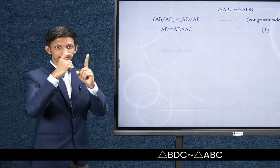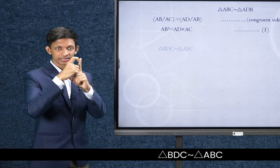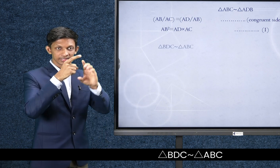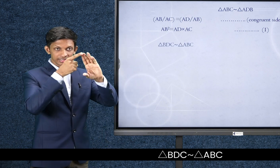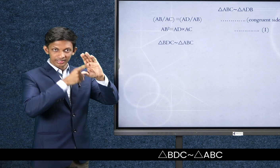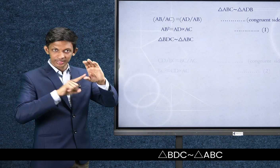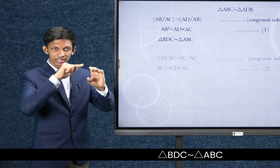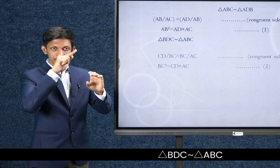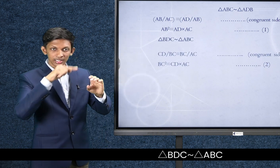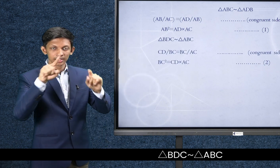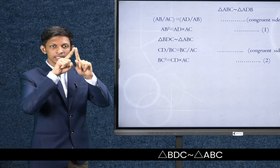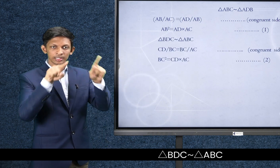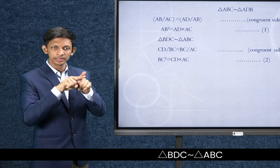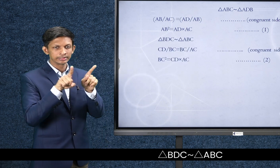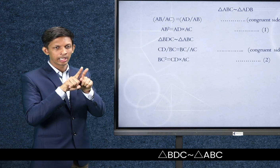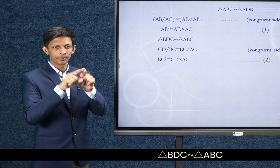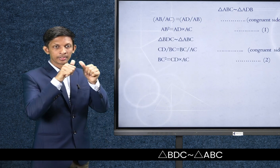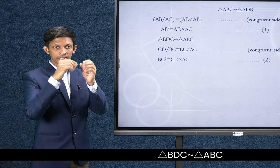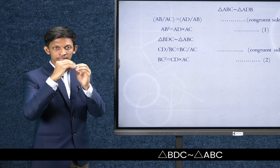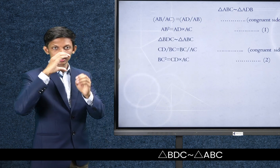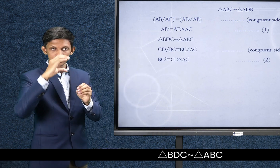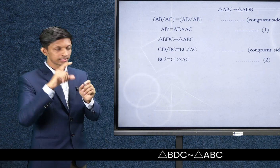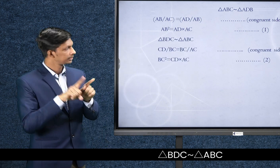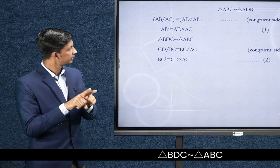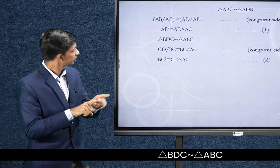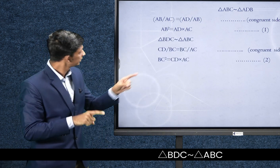Triangle BDC similar to triangle ABC.